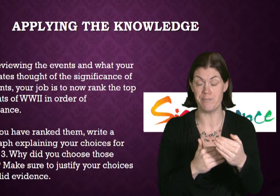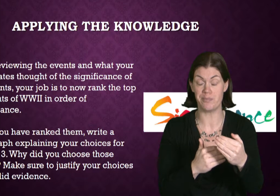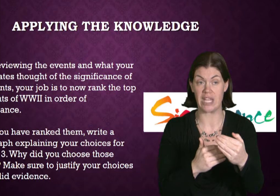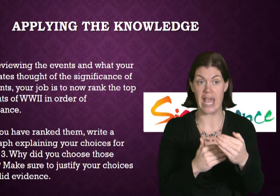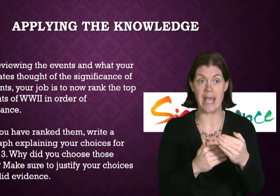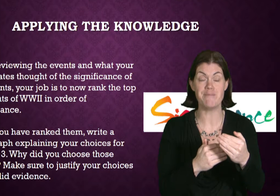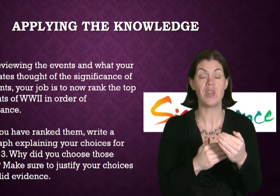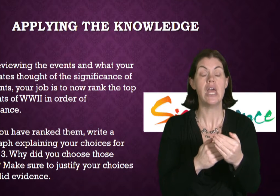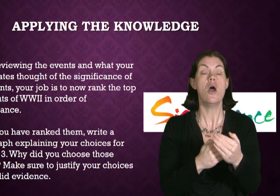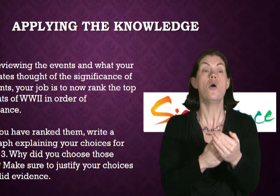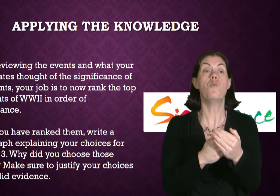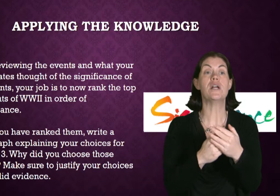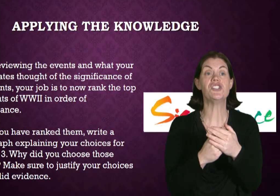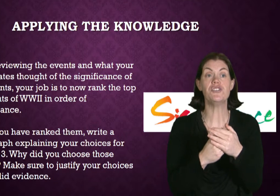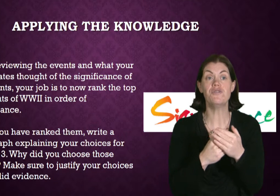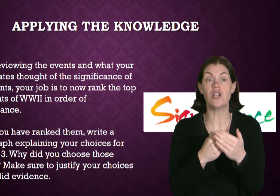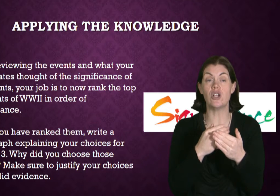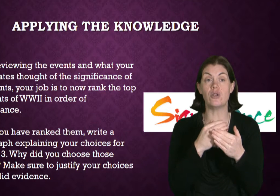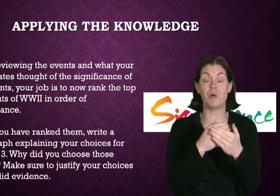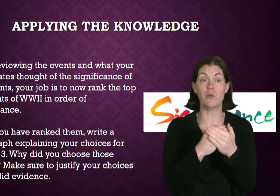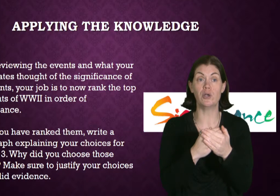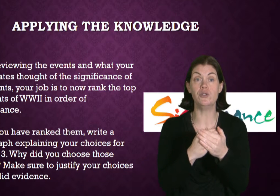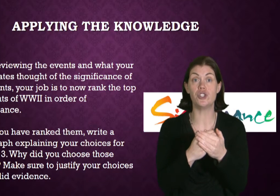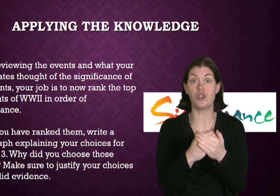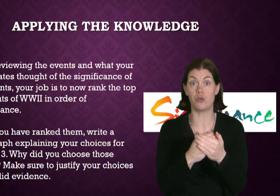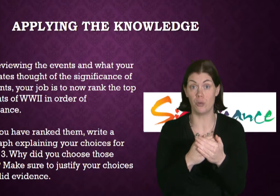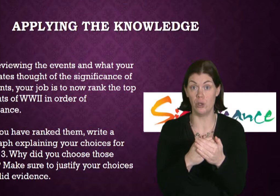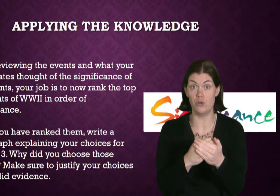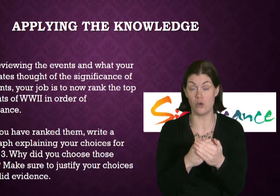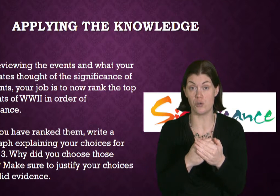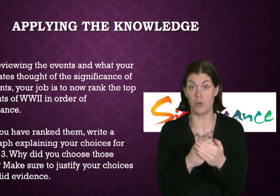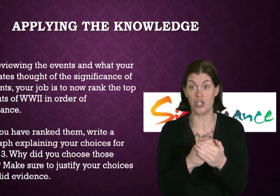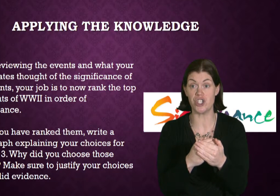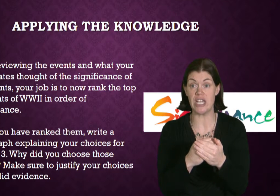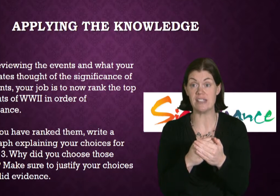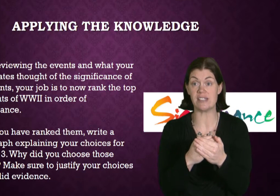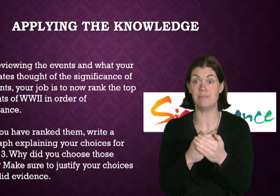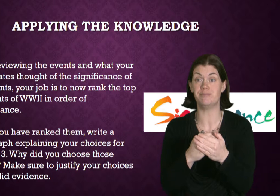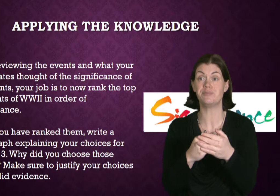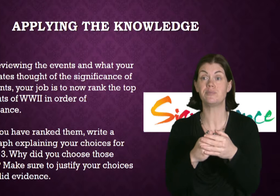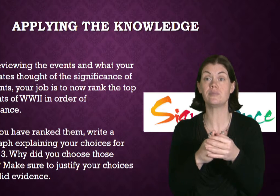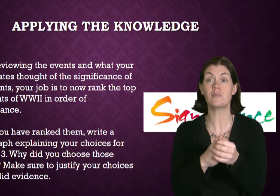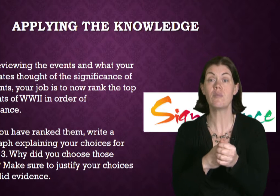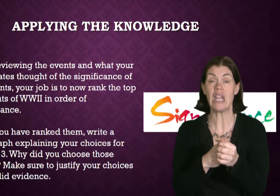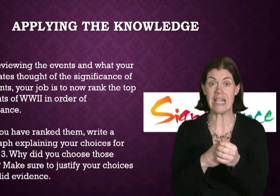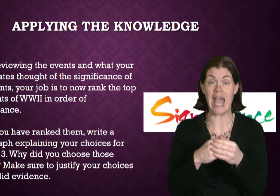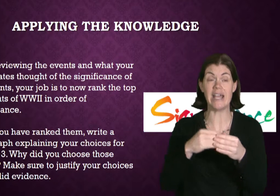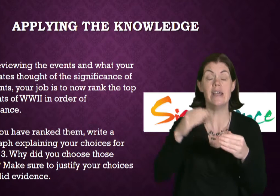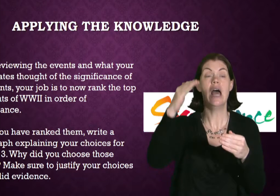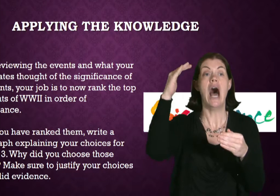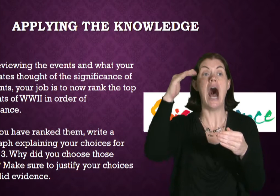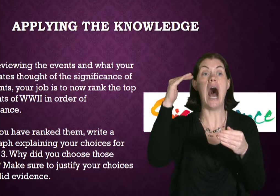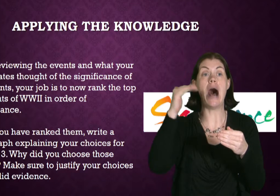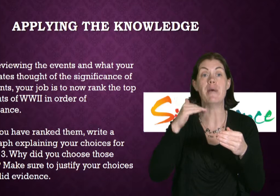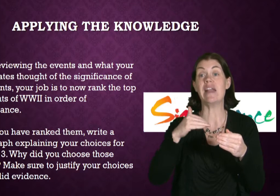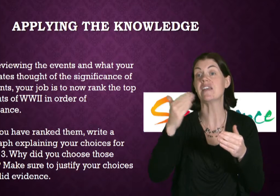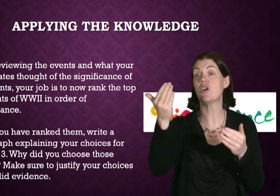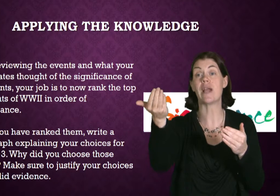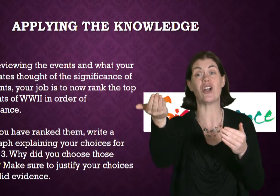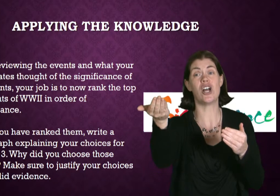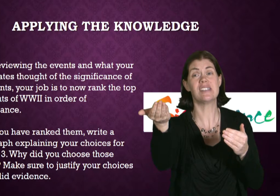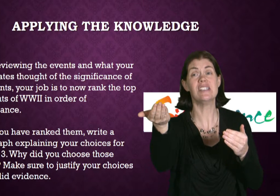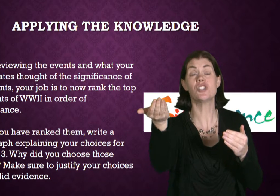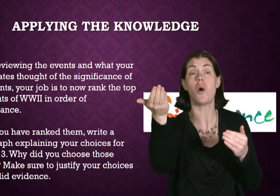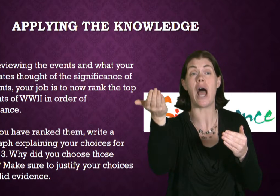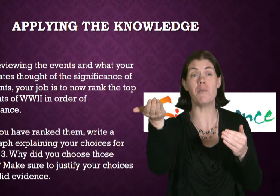own, okay? Once you've perused through those worksheets, okay, and that's